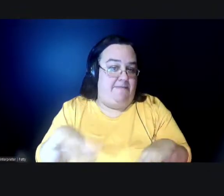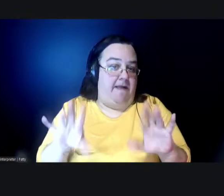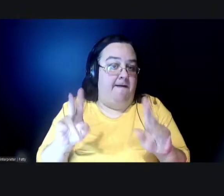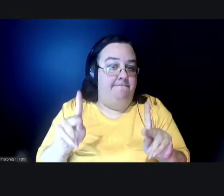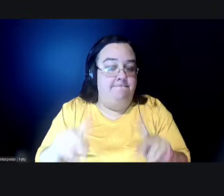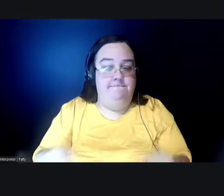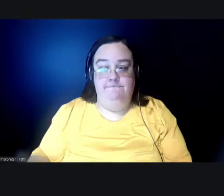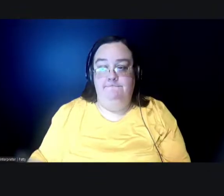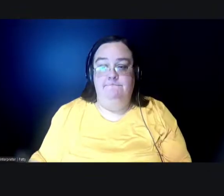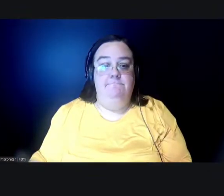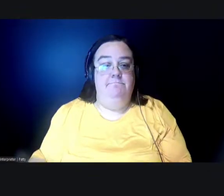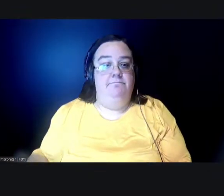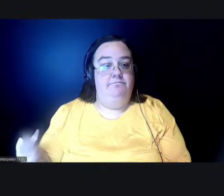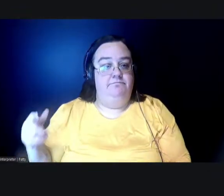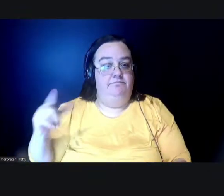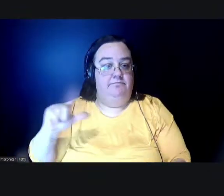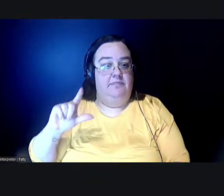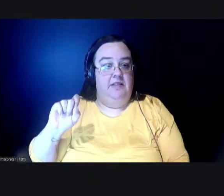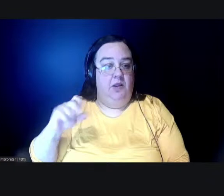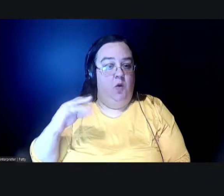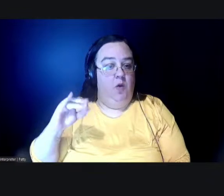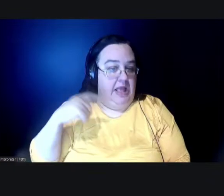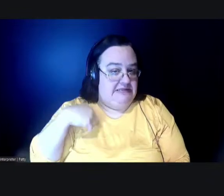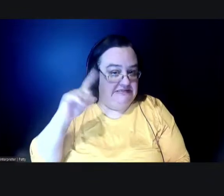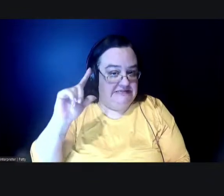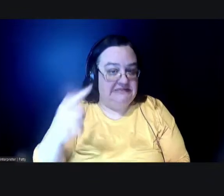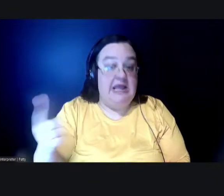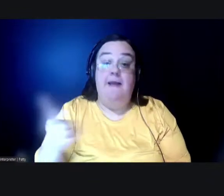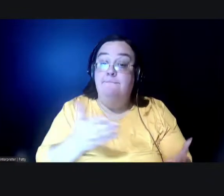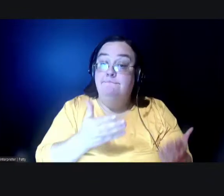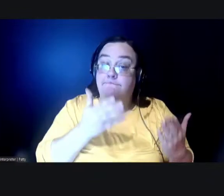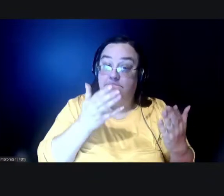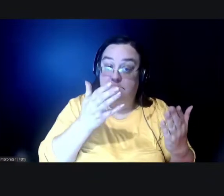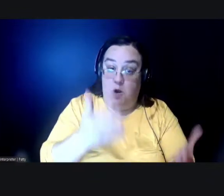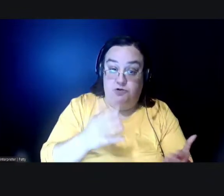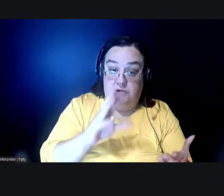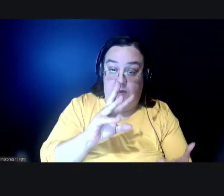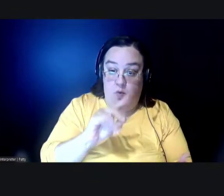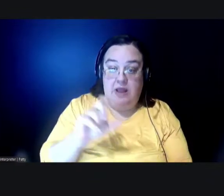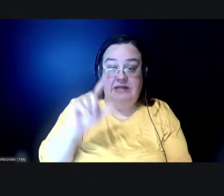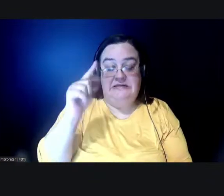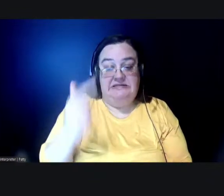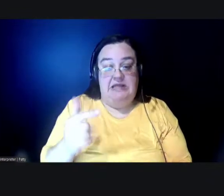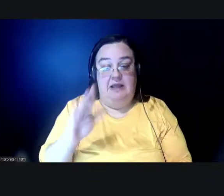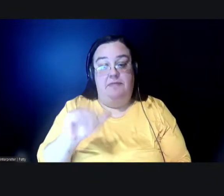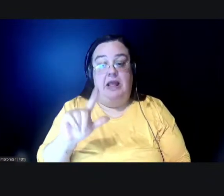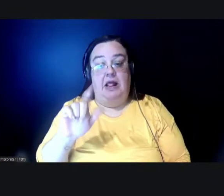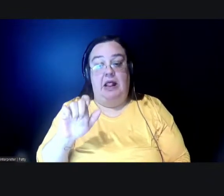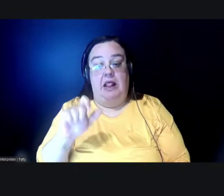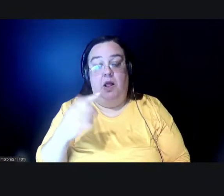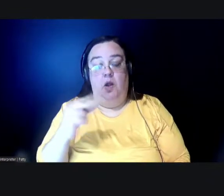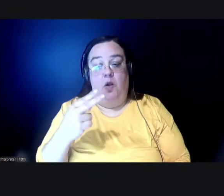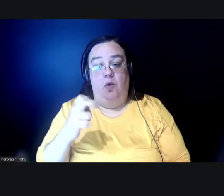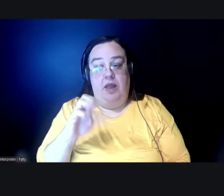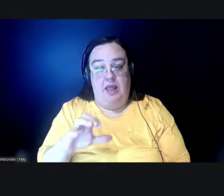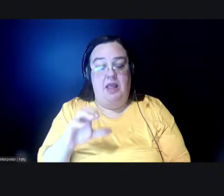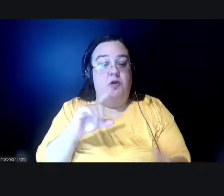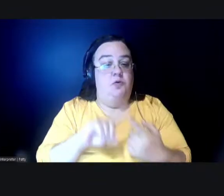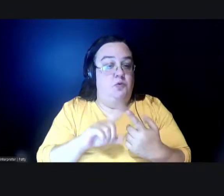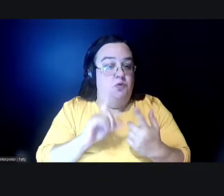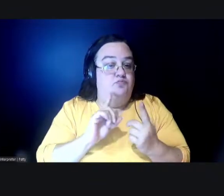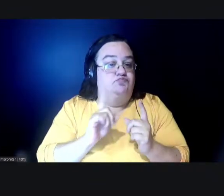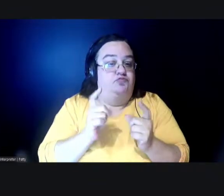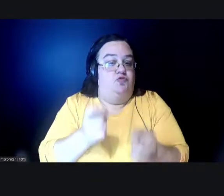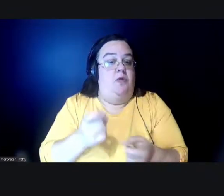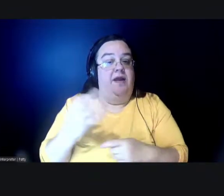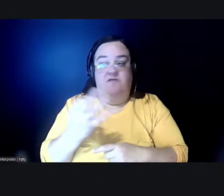I second. All right, the motion is made by Councilmember Wade and seconded by Councilmember Legloahec to grant Friday,